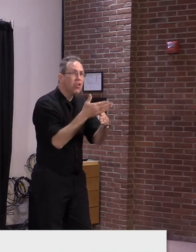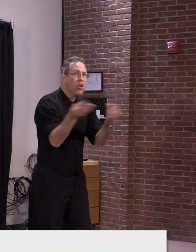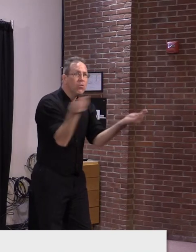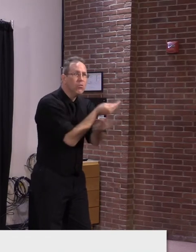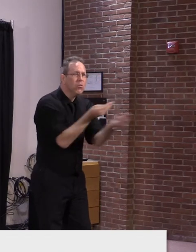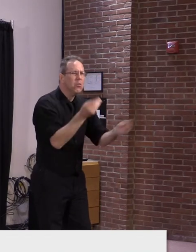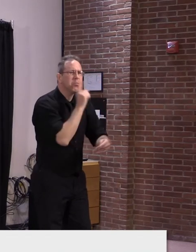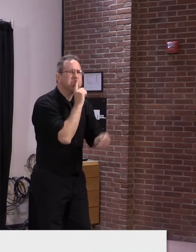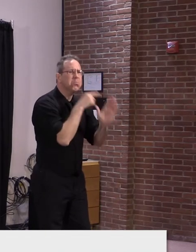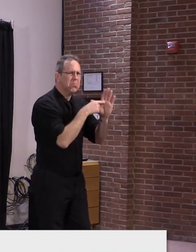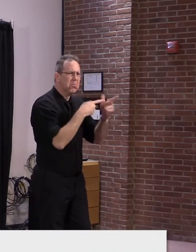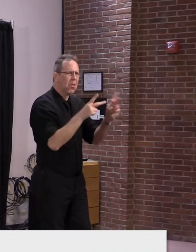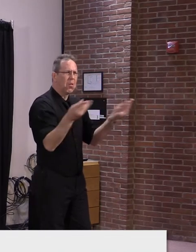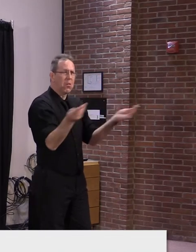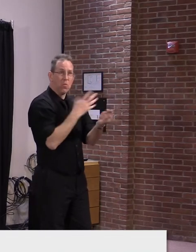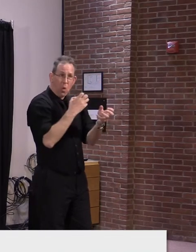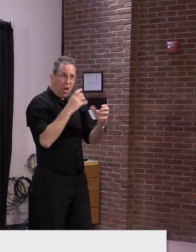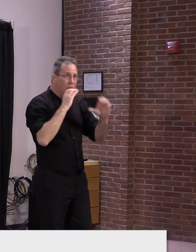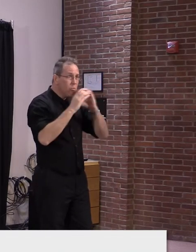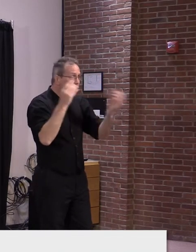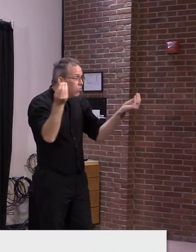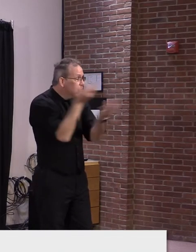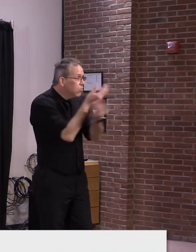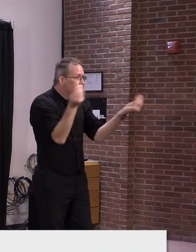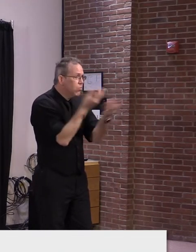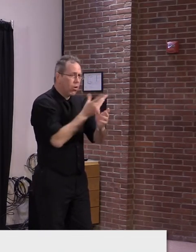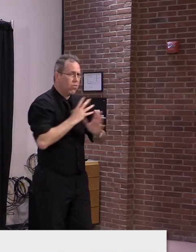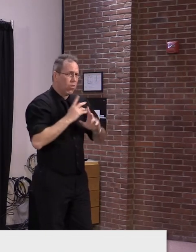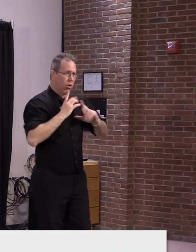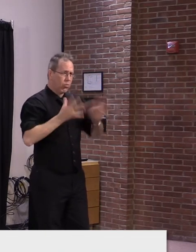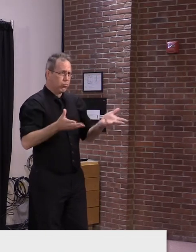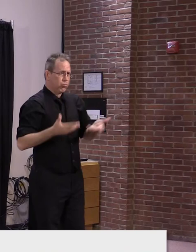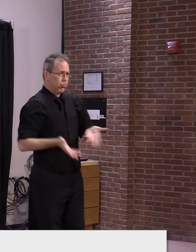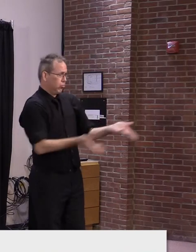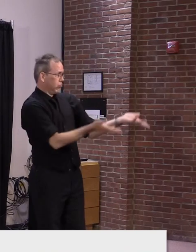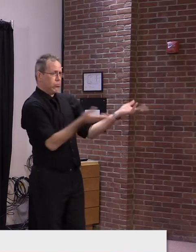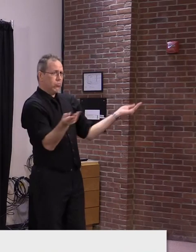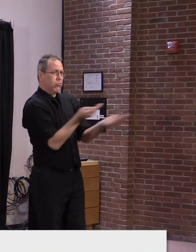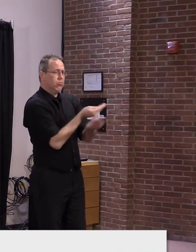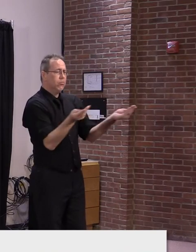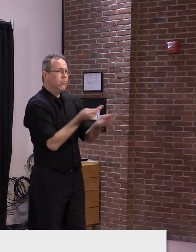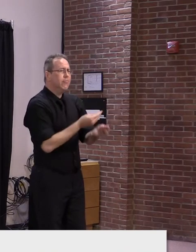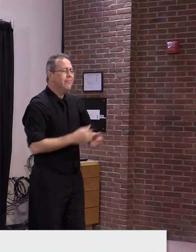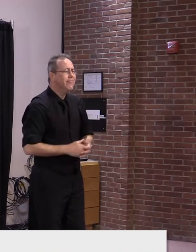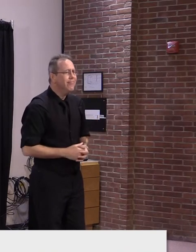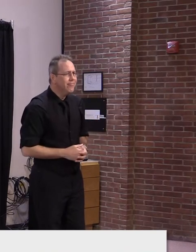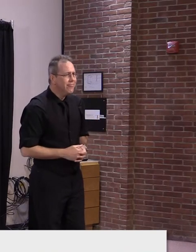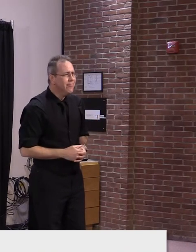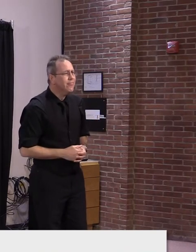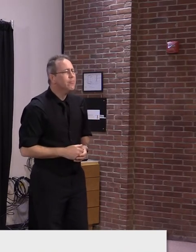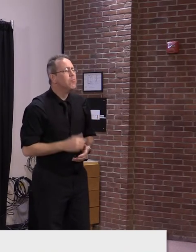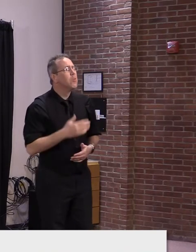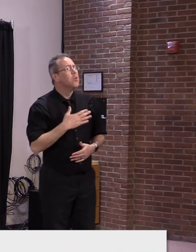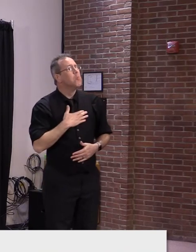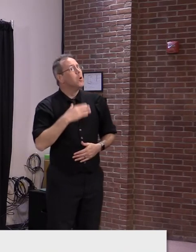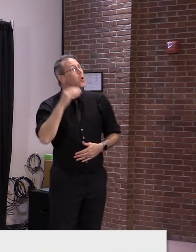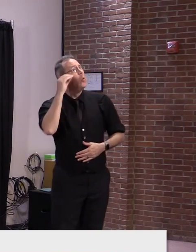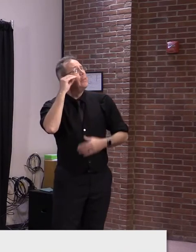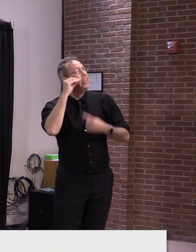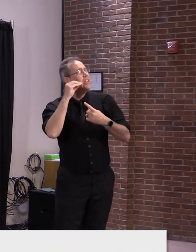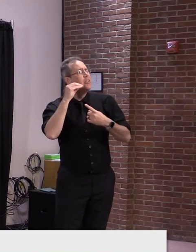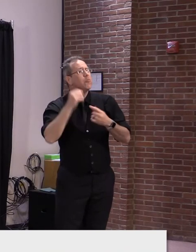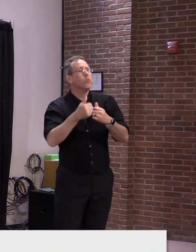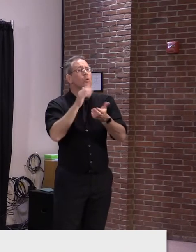from getting those communications out. I think most schools, as reflected of an